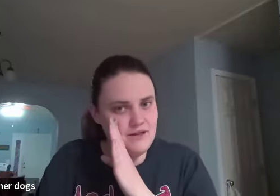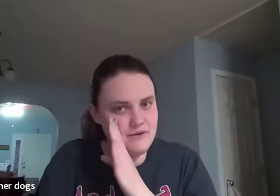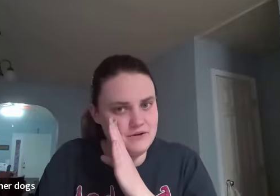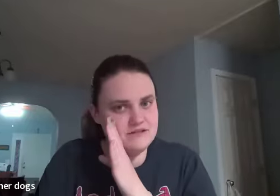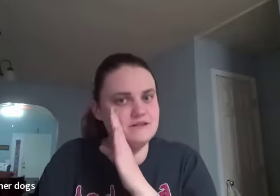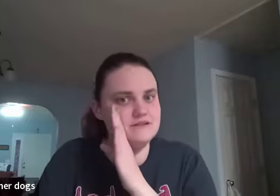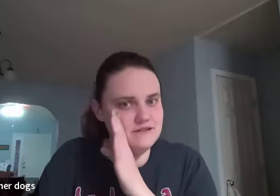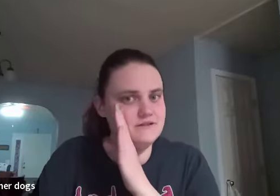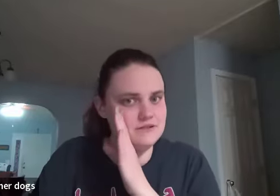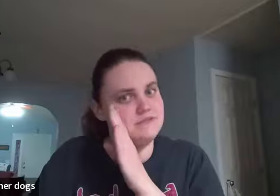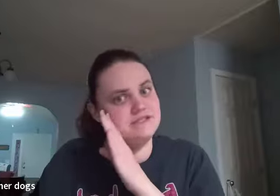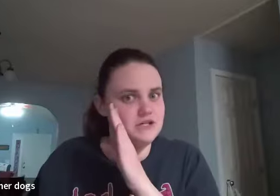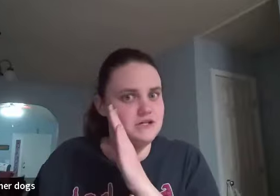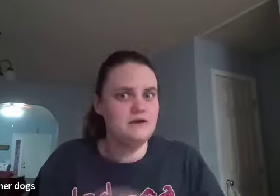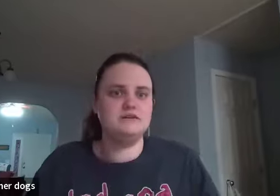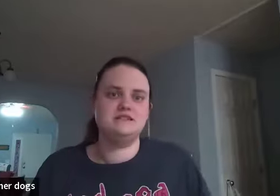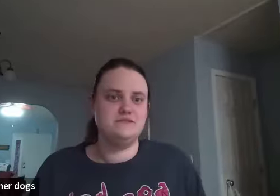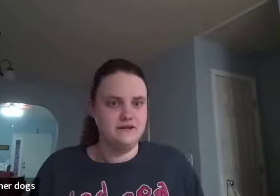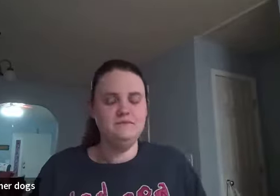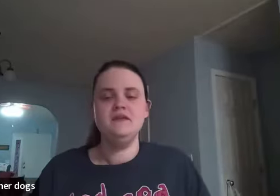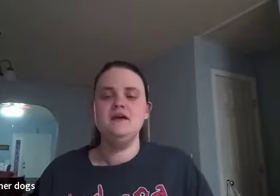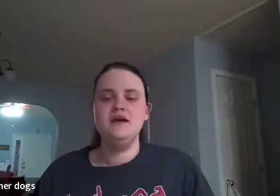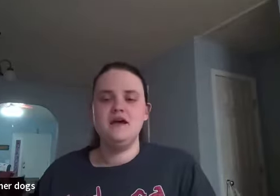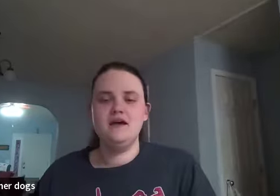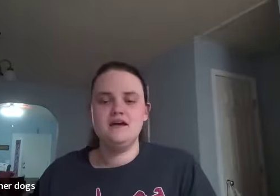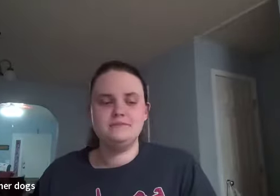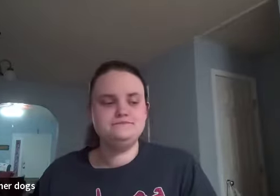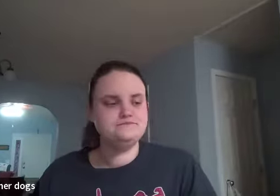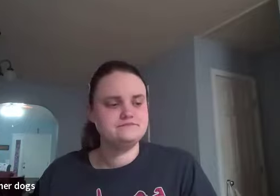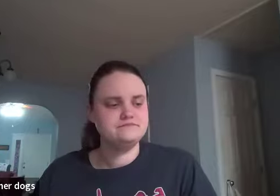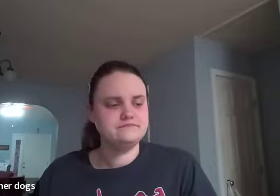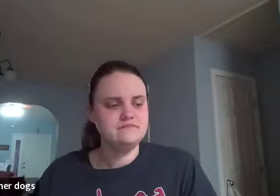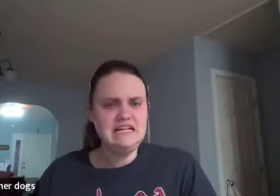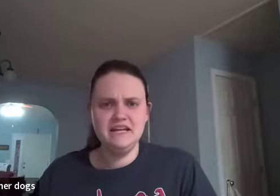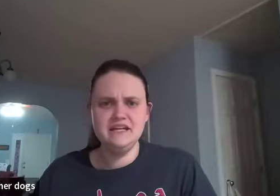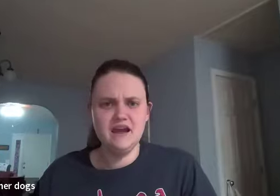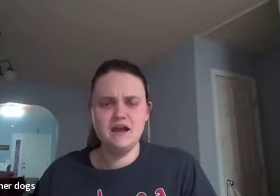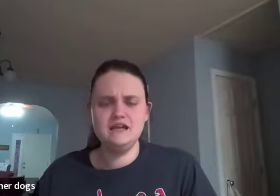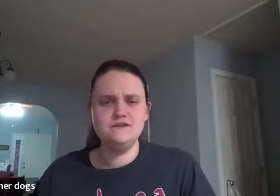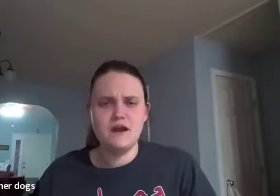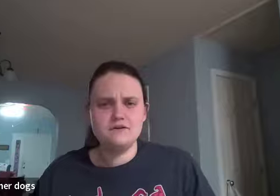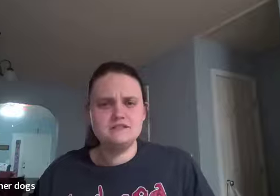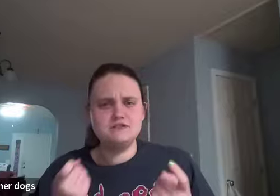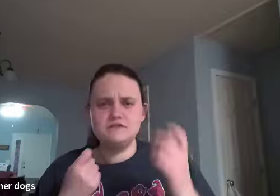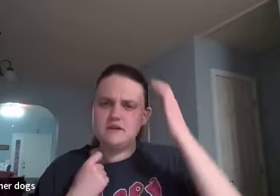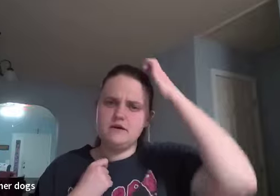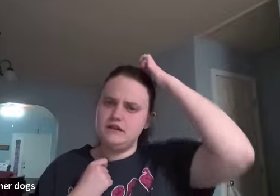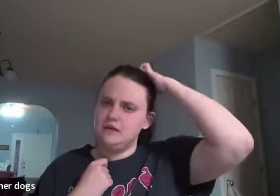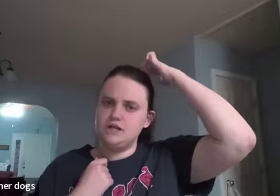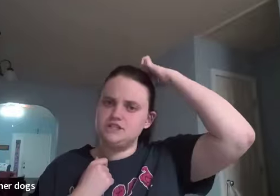Halloween person, I definitely recommend checking them out because it's fun. Um, And yeah, and if you ever still think about any questions